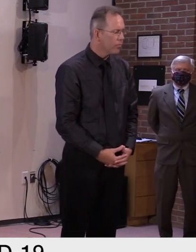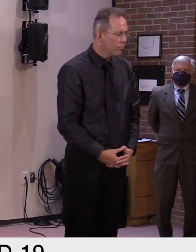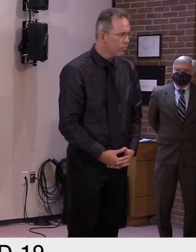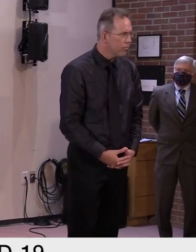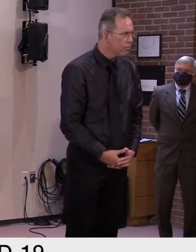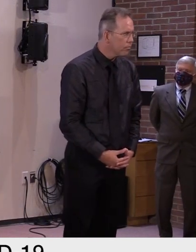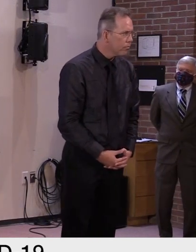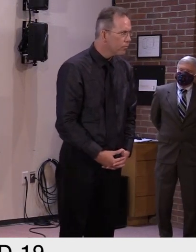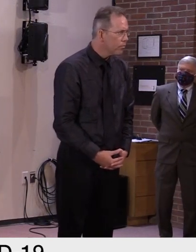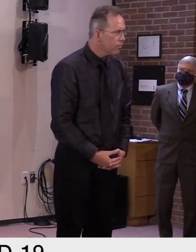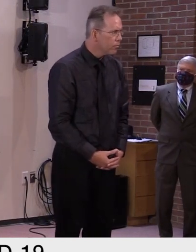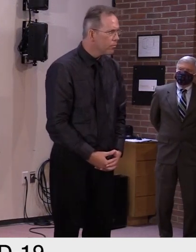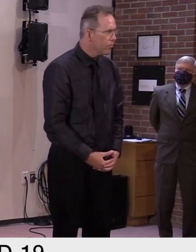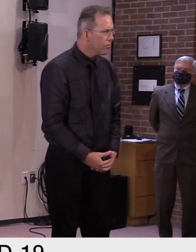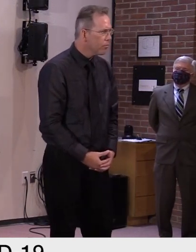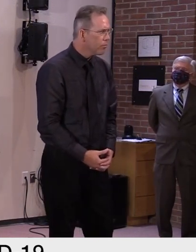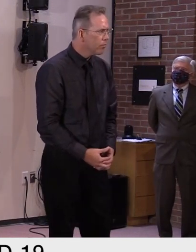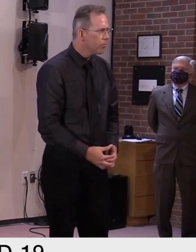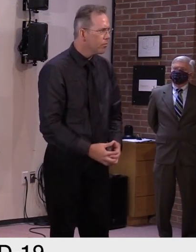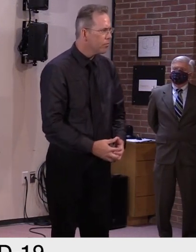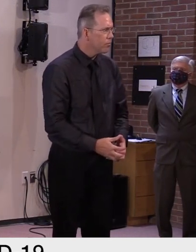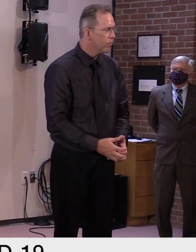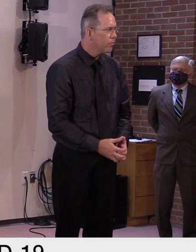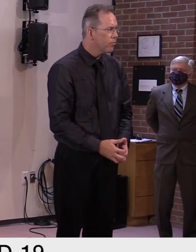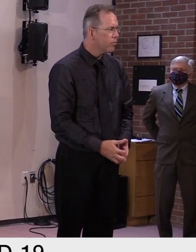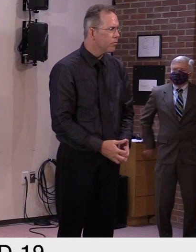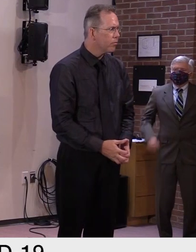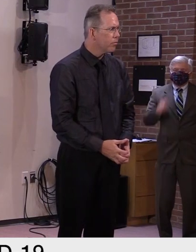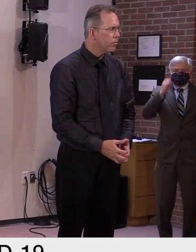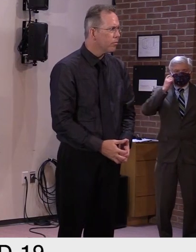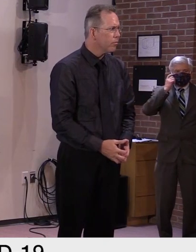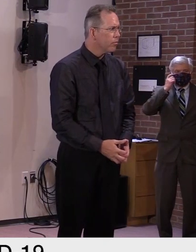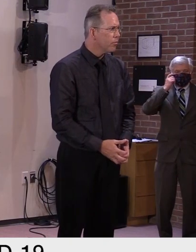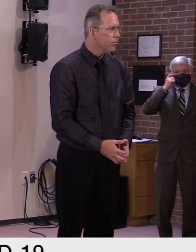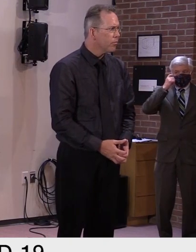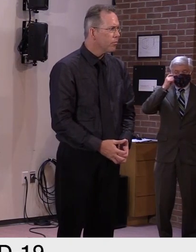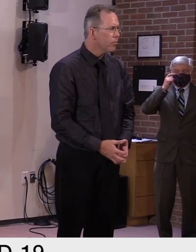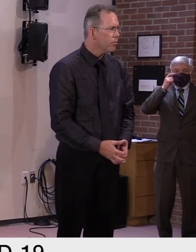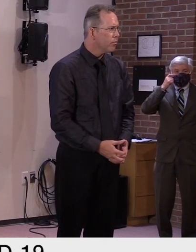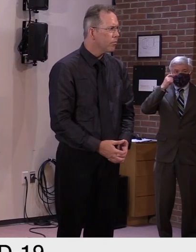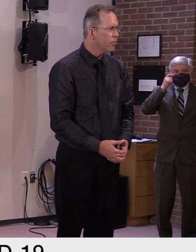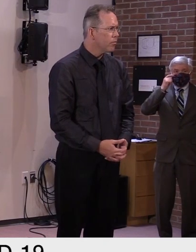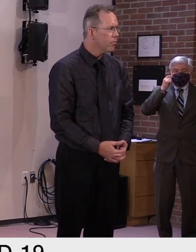does the administration have any data on numbers yet